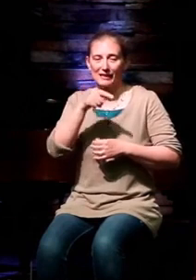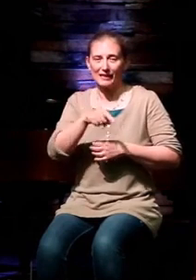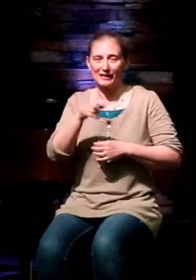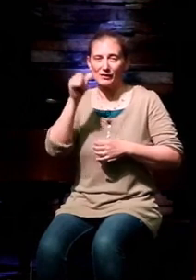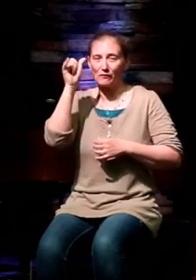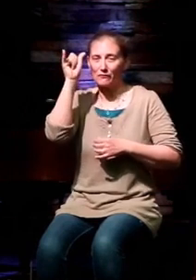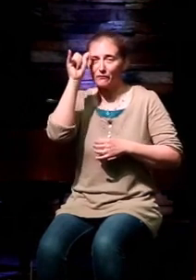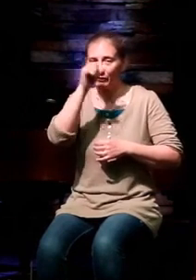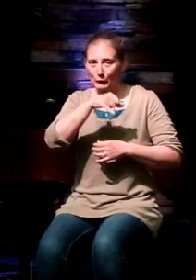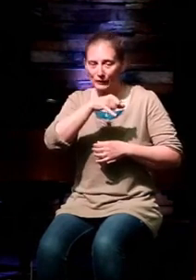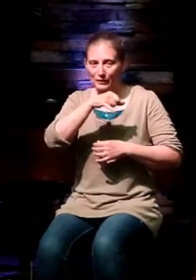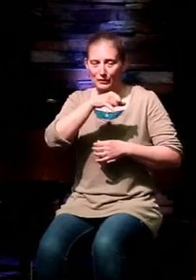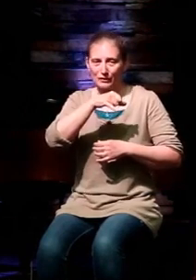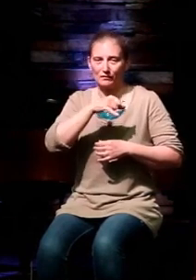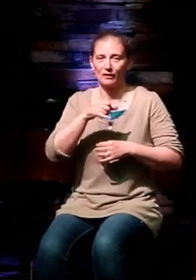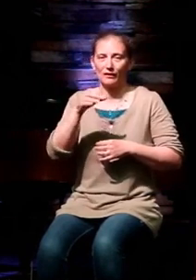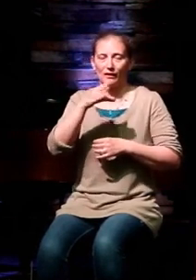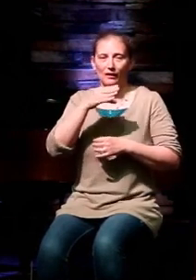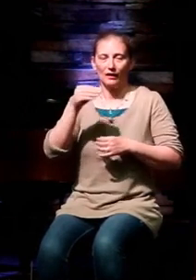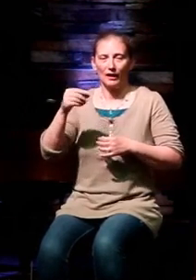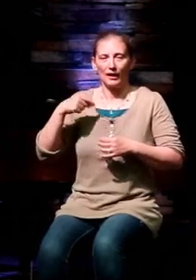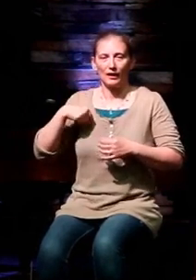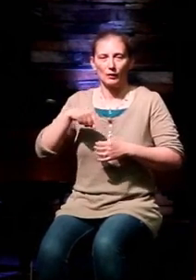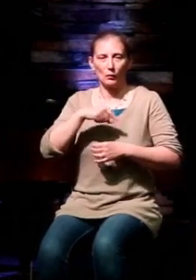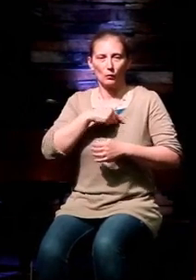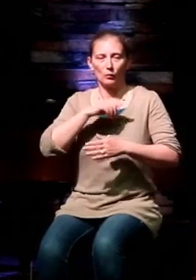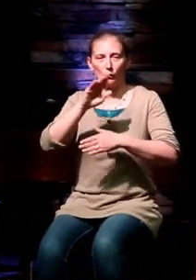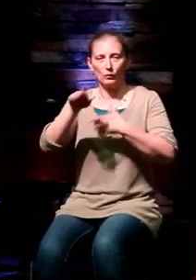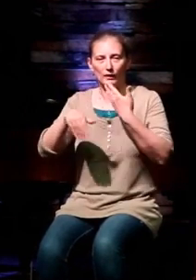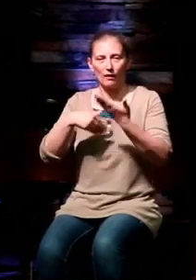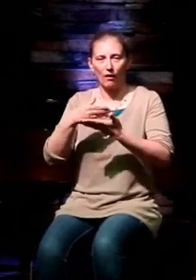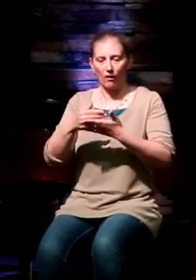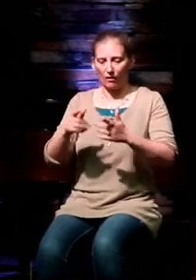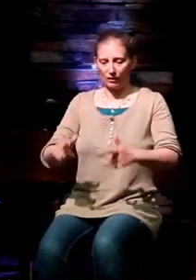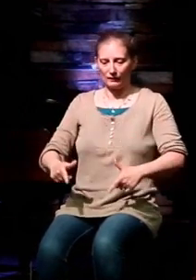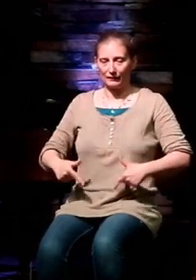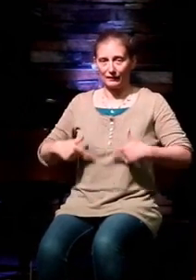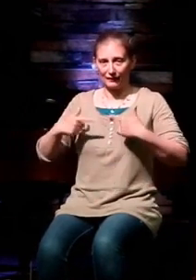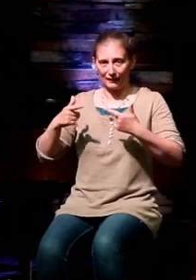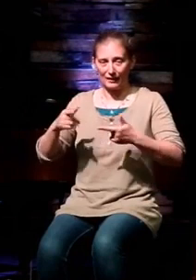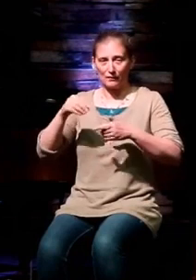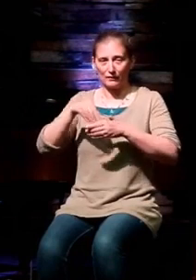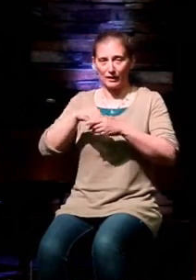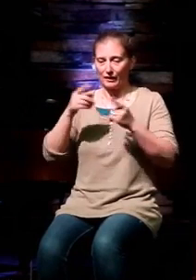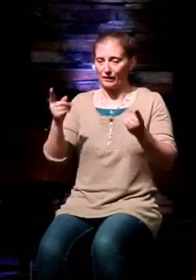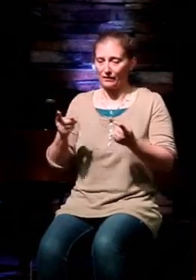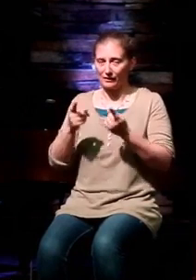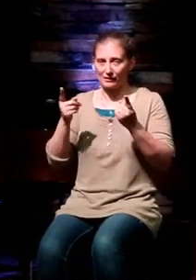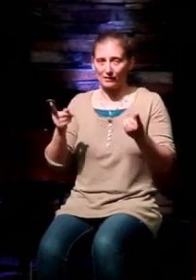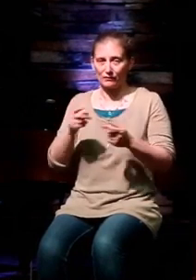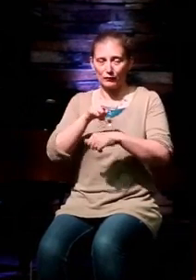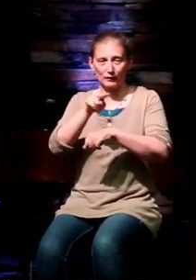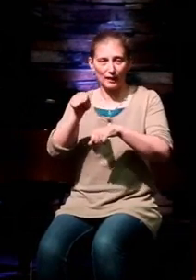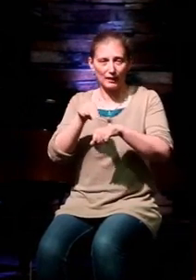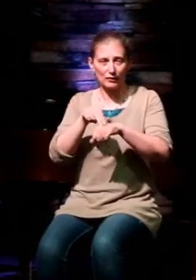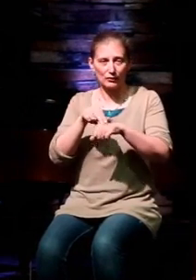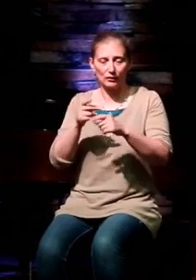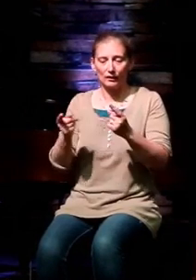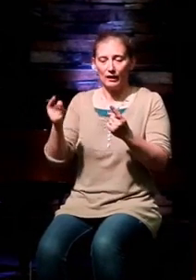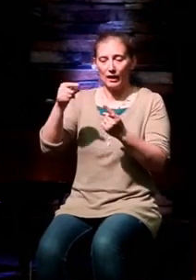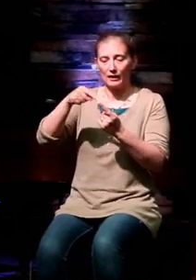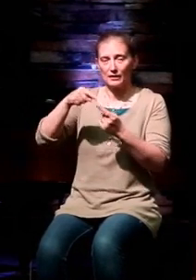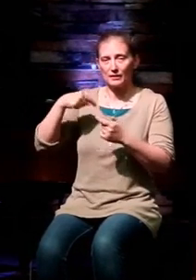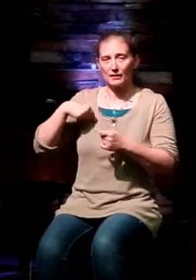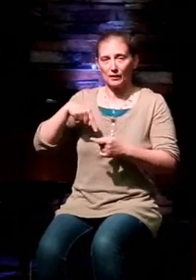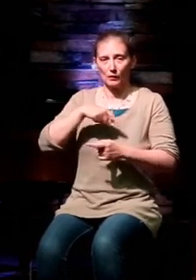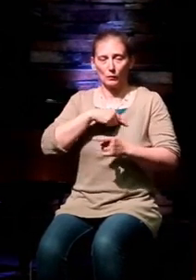flesh, every one of us. And we're going to struggle with our sinful nature until we get to heaven. That's just the way it is. But we